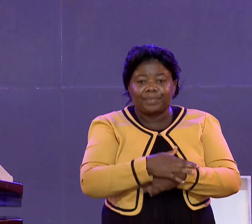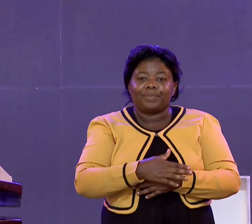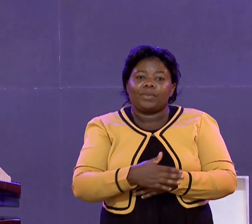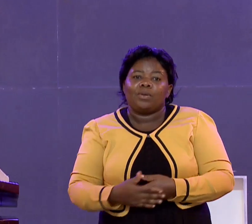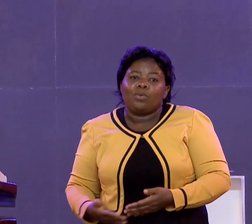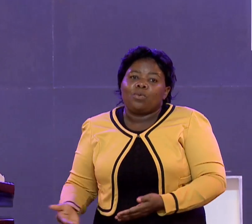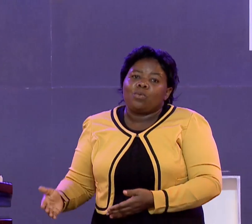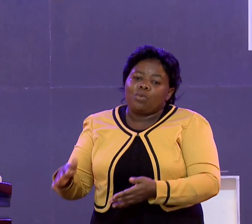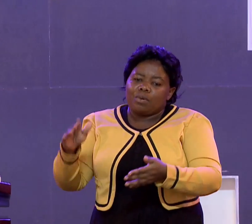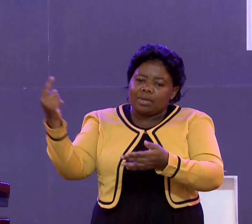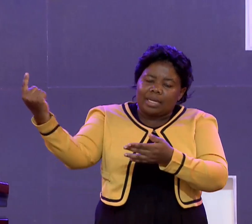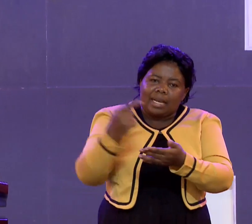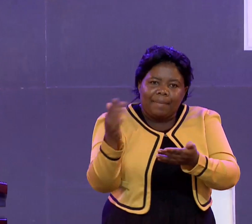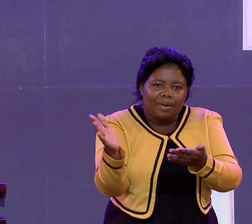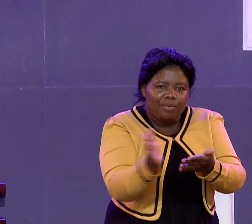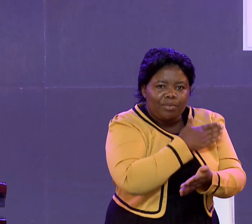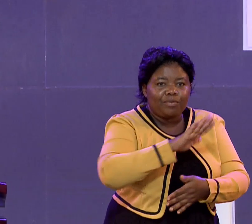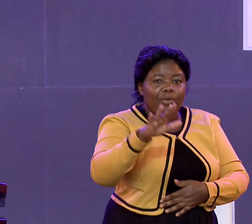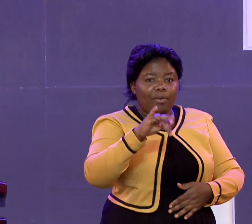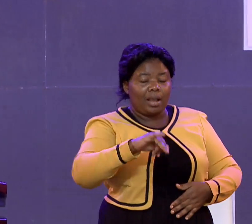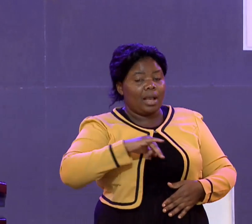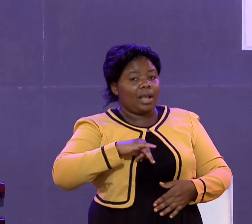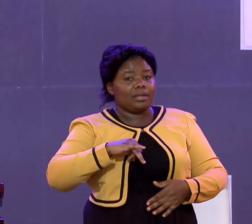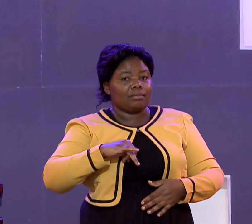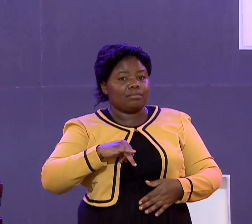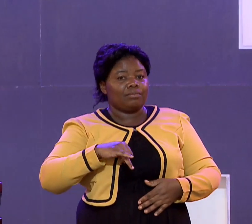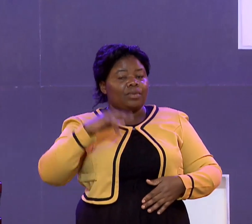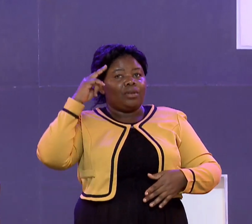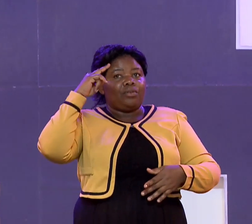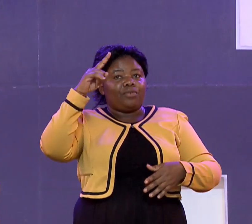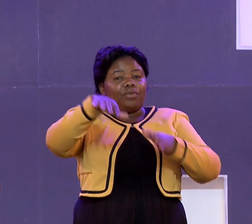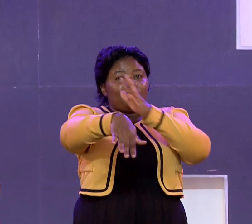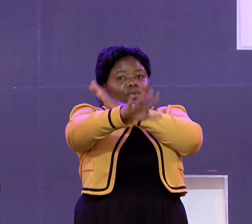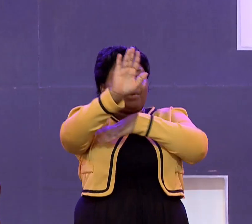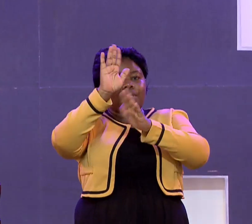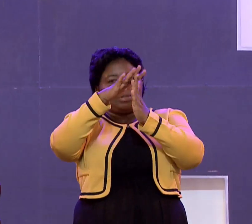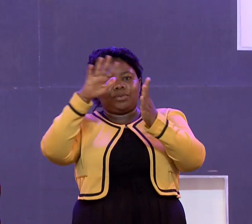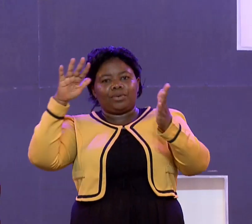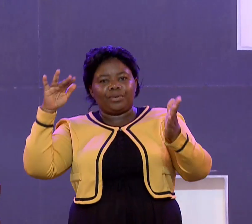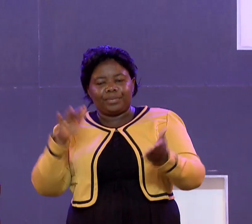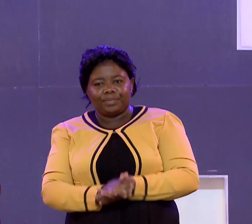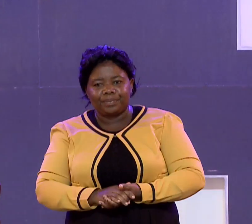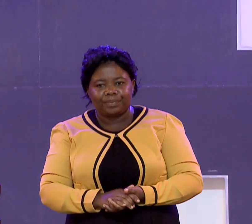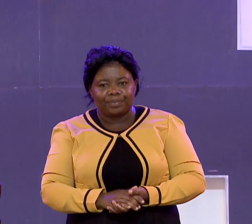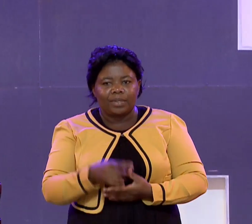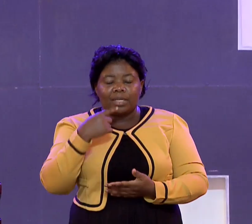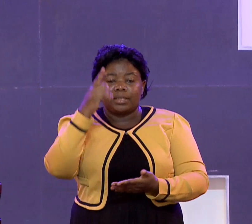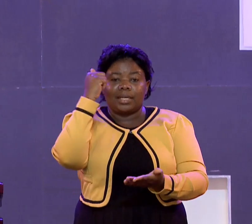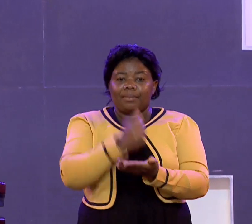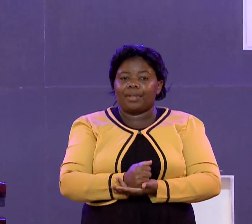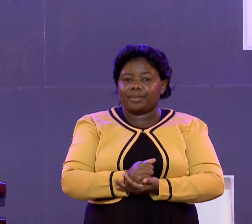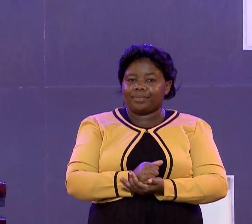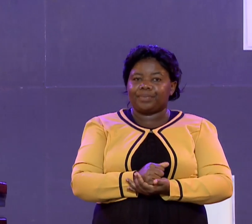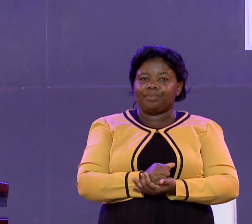will put your eye down for the glory of God. Can I hear someone saying amen?